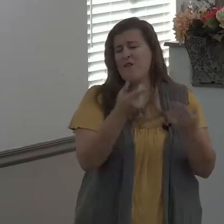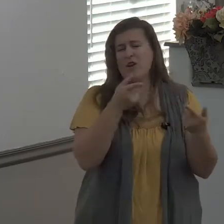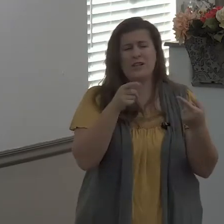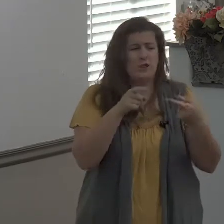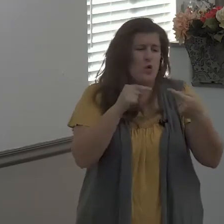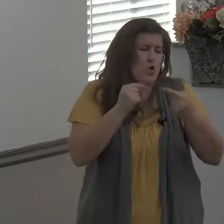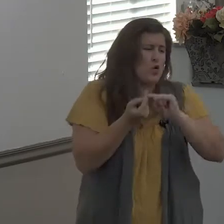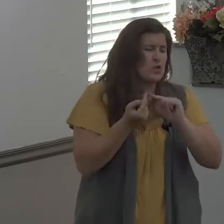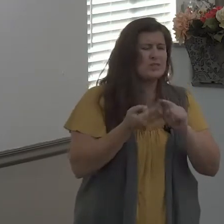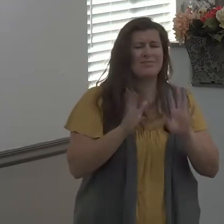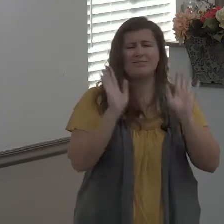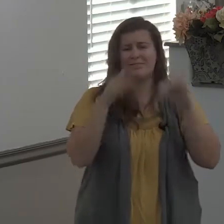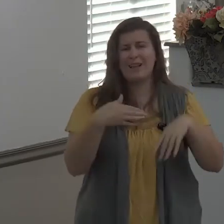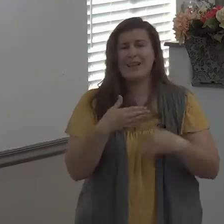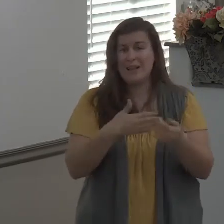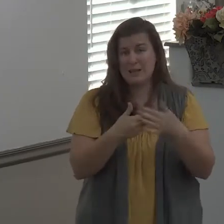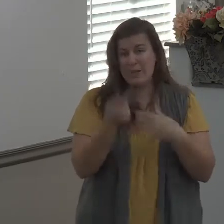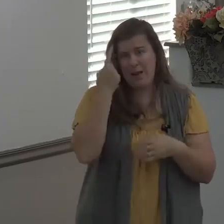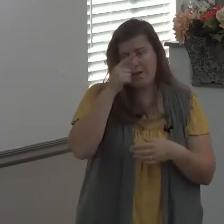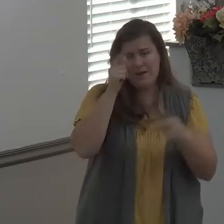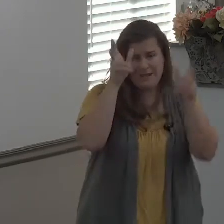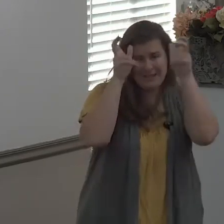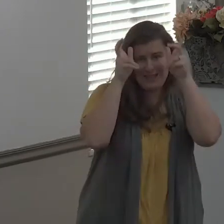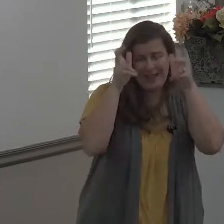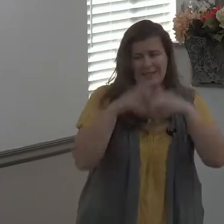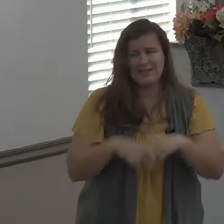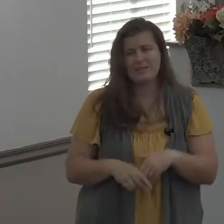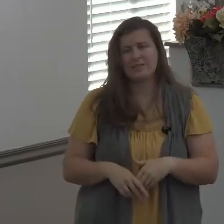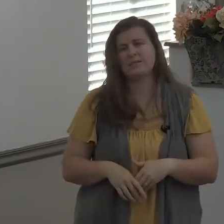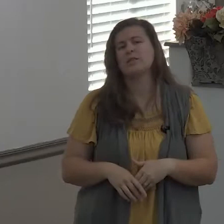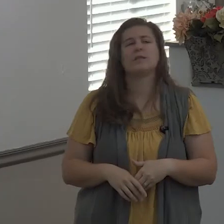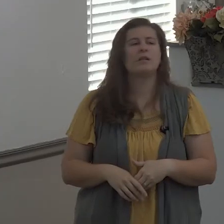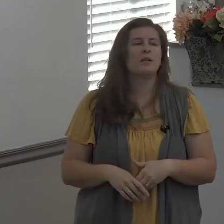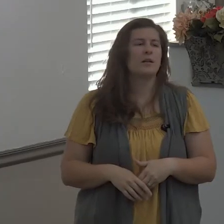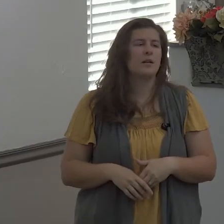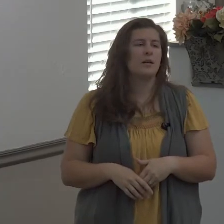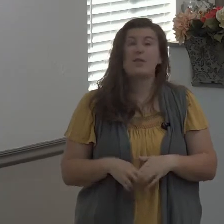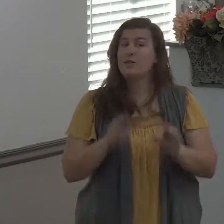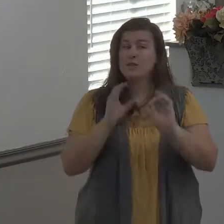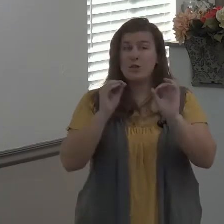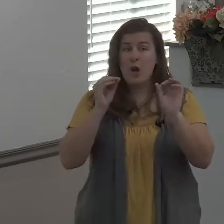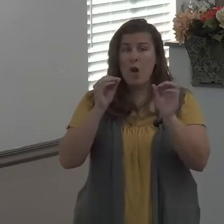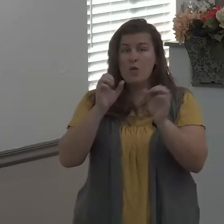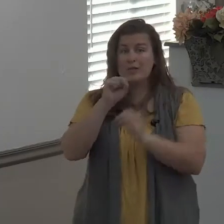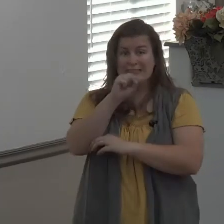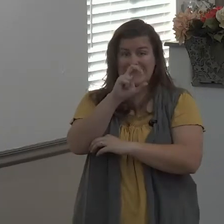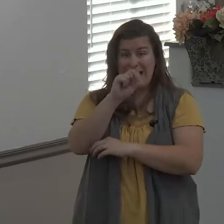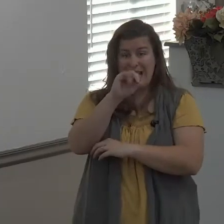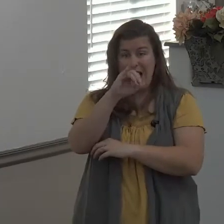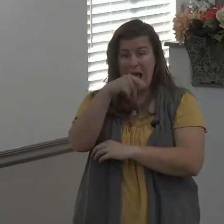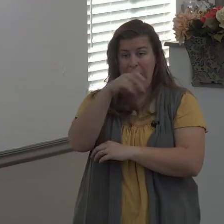less about his own. It doesn't matter what he shoots or whoever he shoots. It's just, I'm going to take care of business.